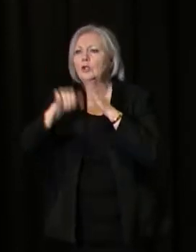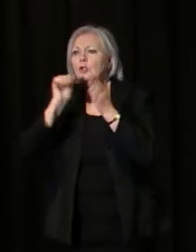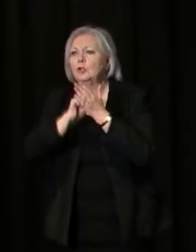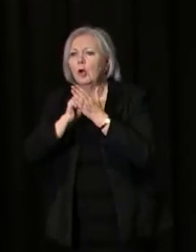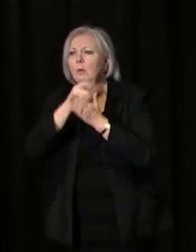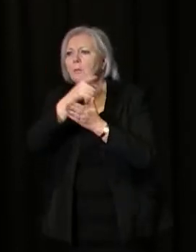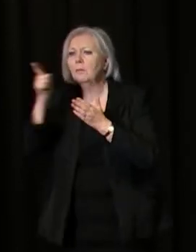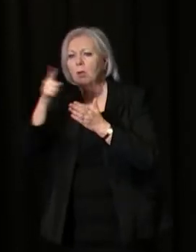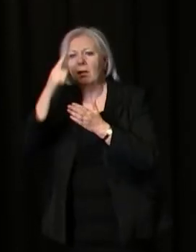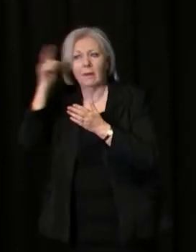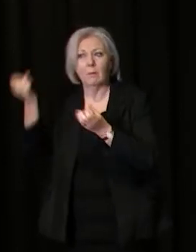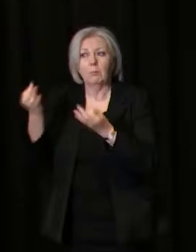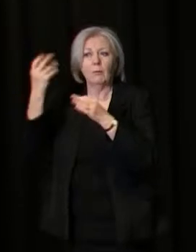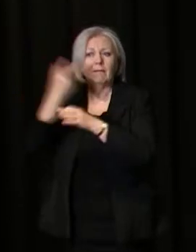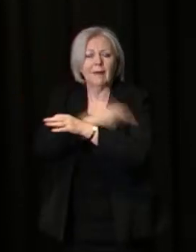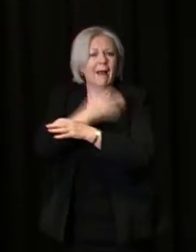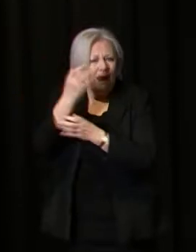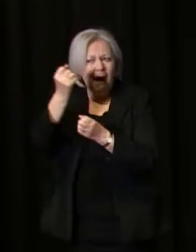many, many people...